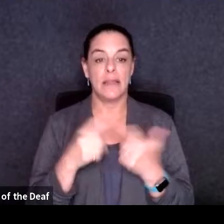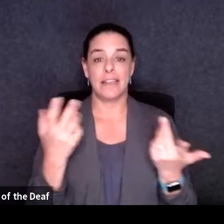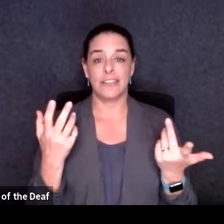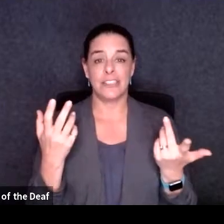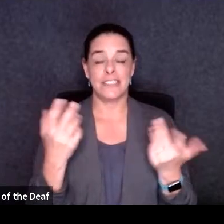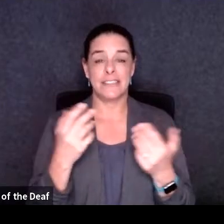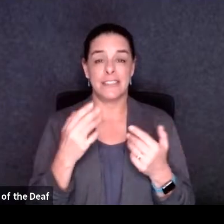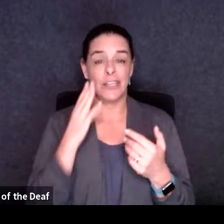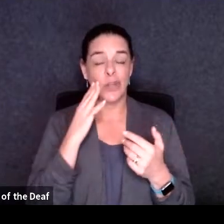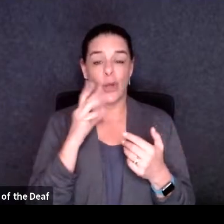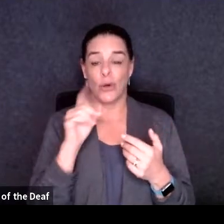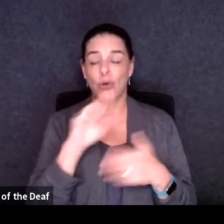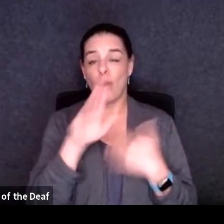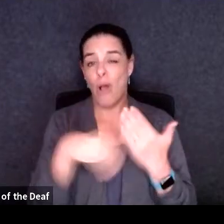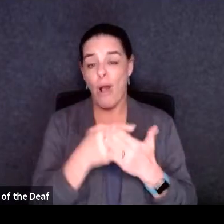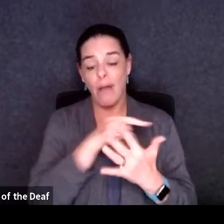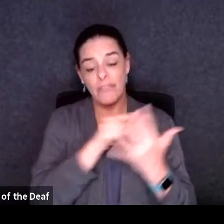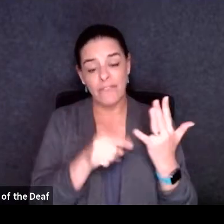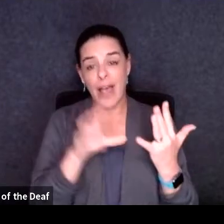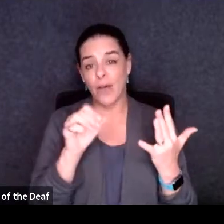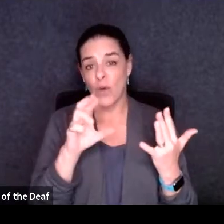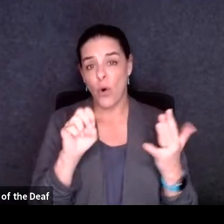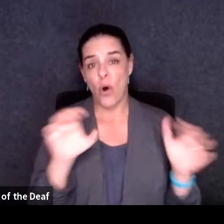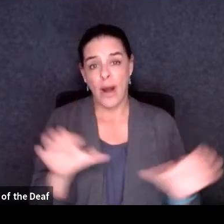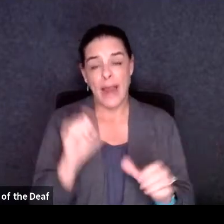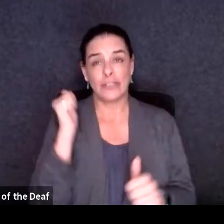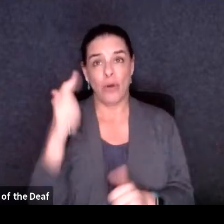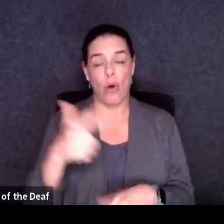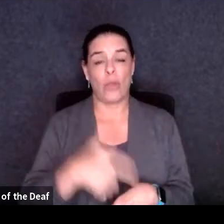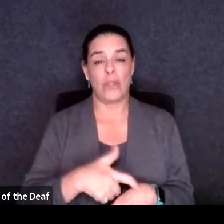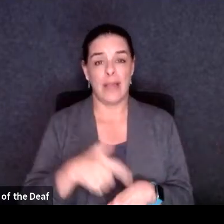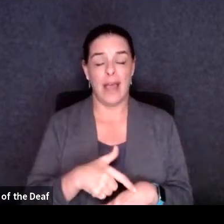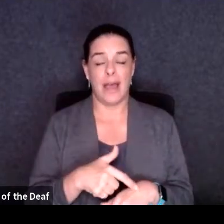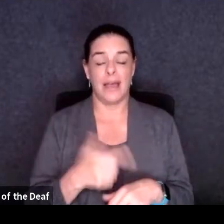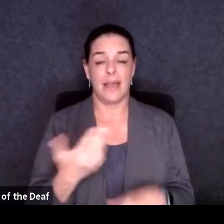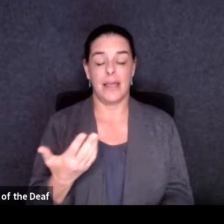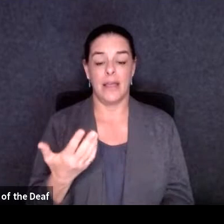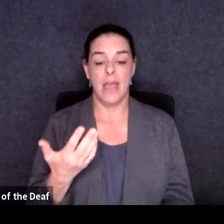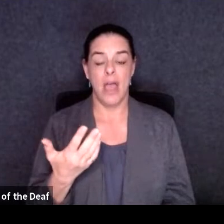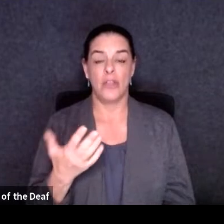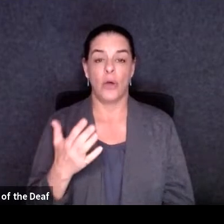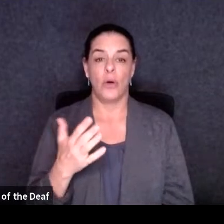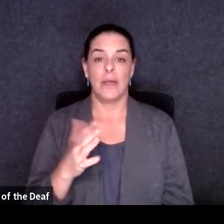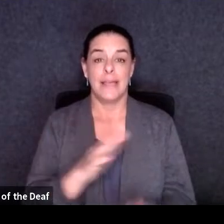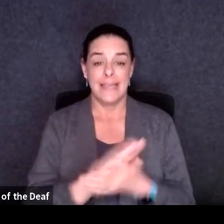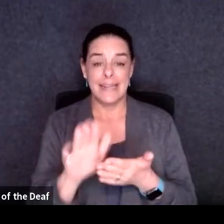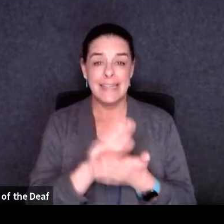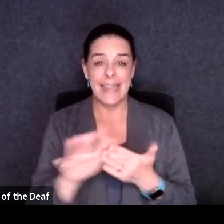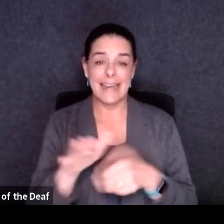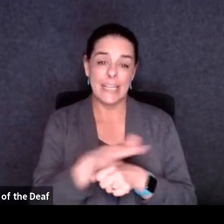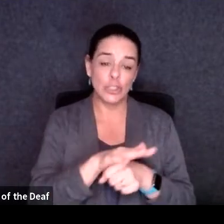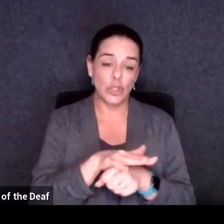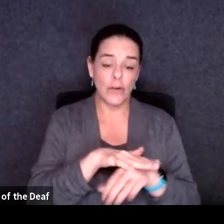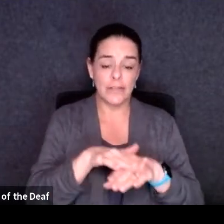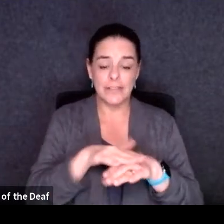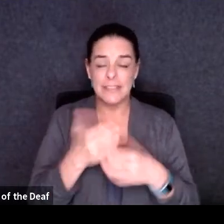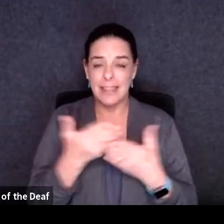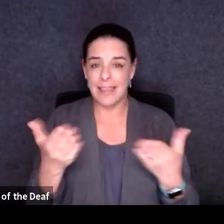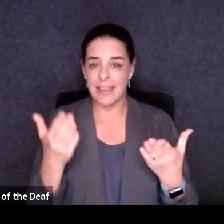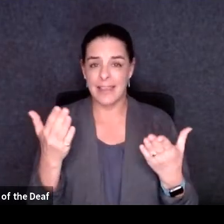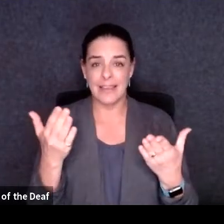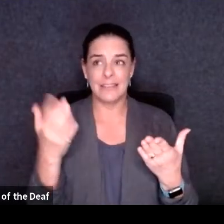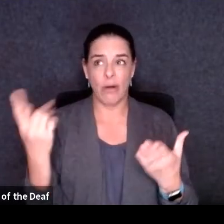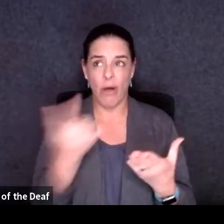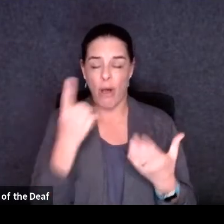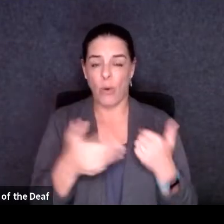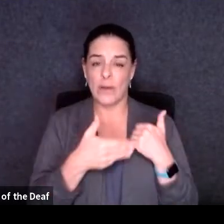just doing all of the 5 core actions all the time. And so disinfecting surfaces and those types of things are also always